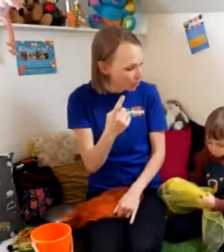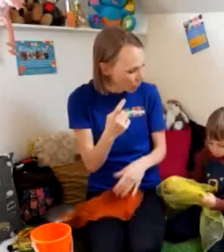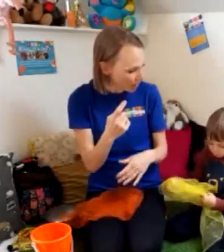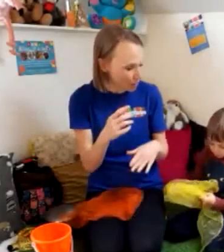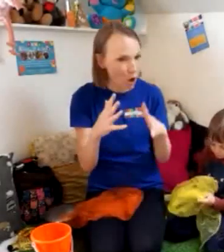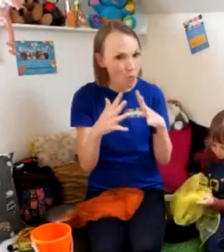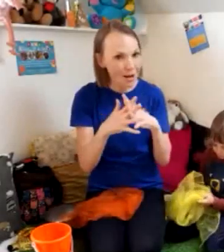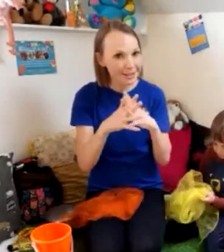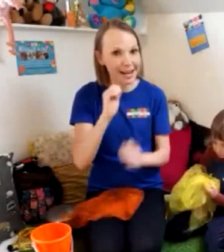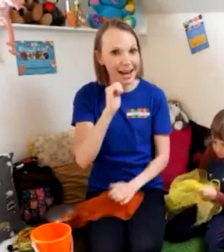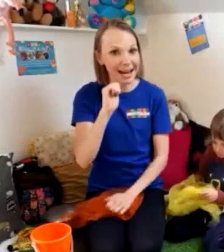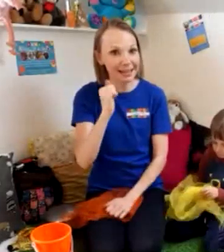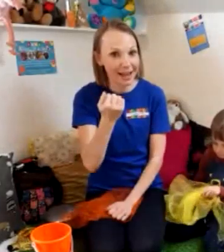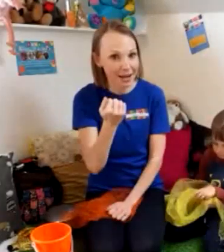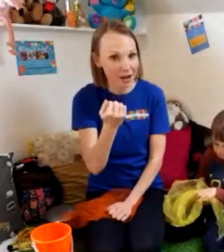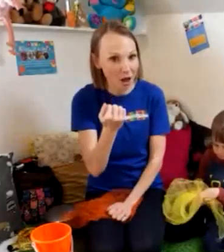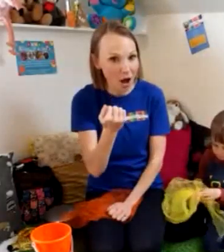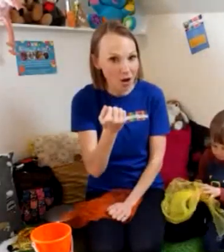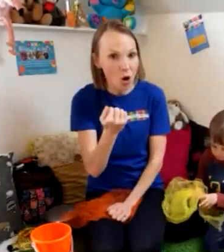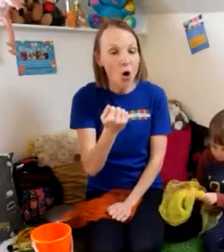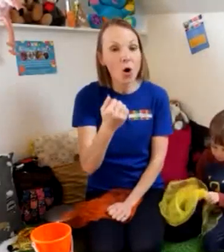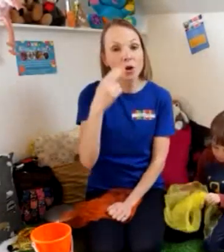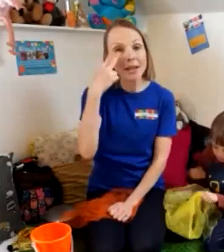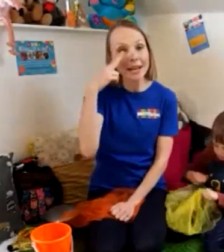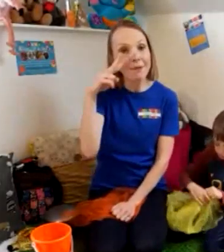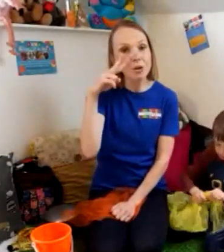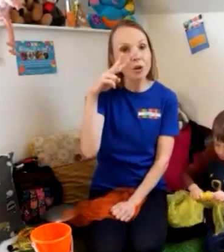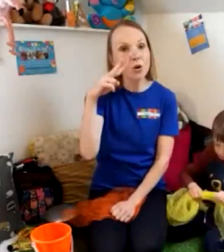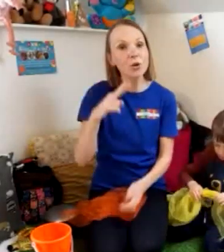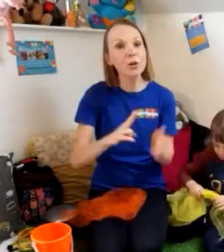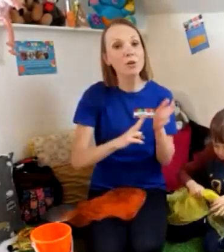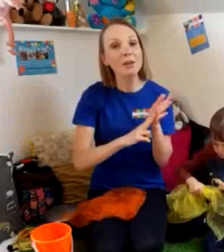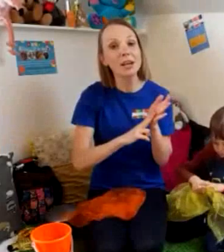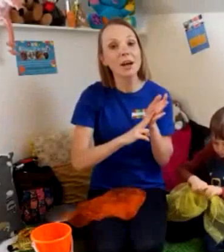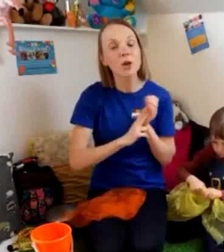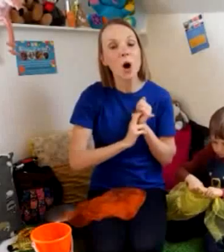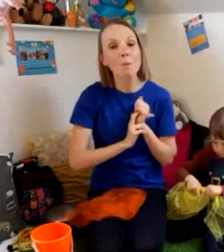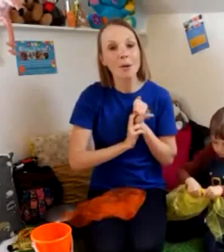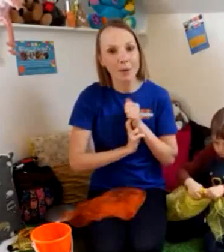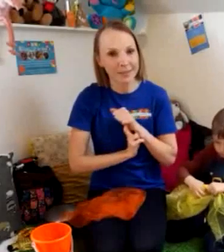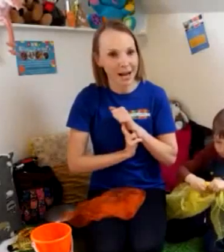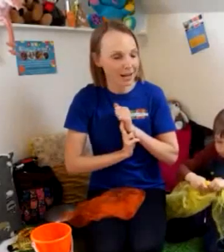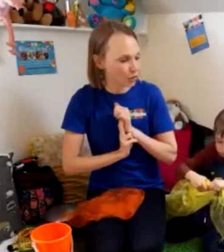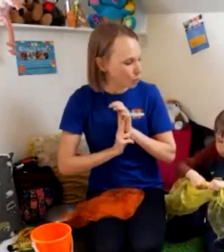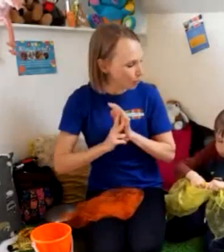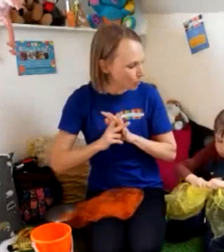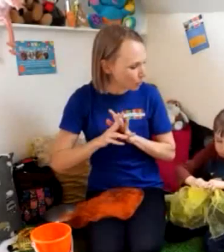join us on Wednesday at 10 o'clock, or you can have a look at all the other videos on my website,